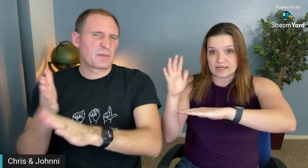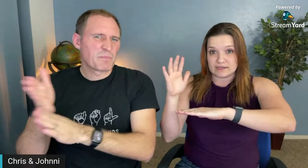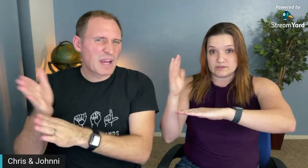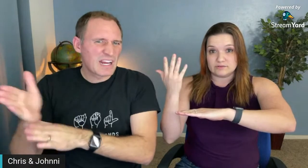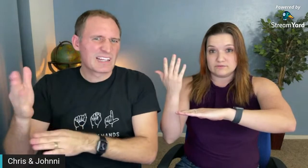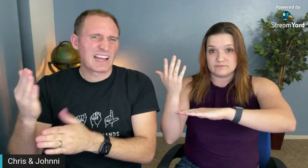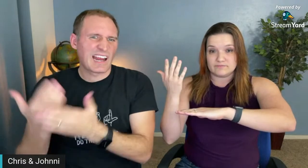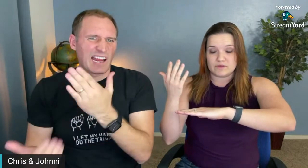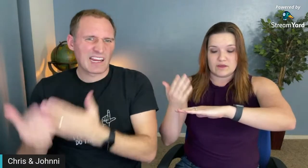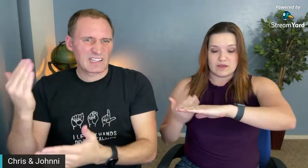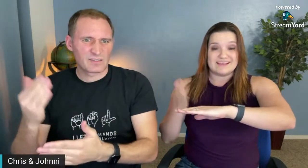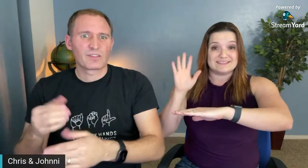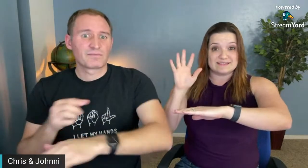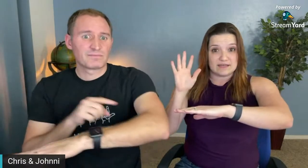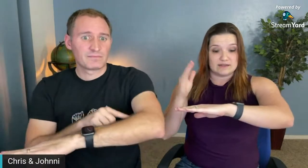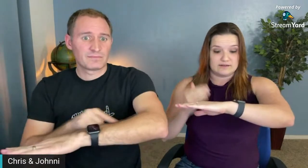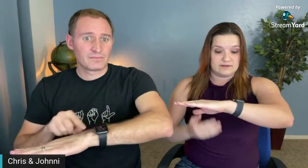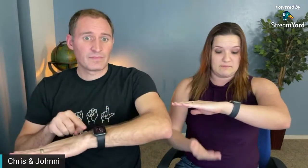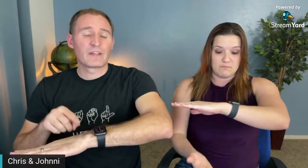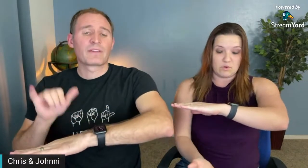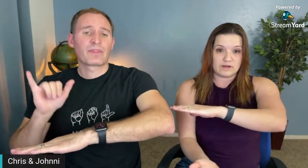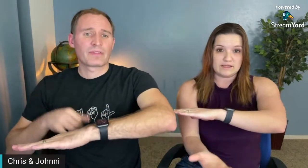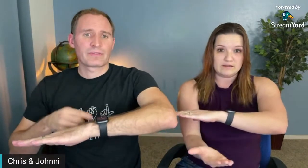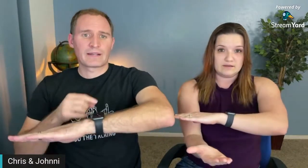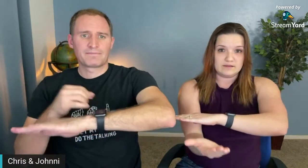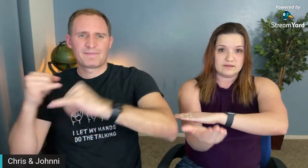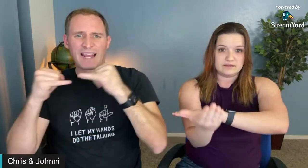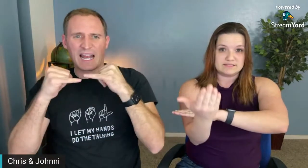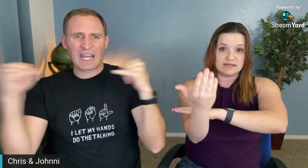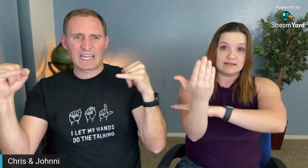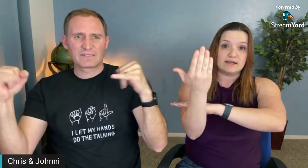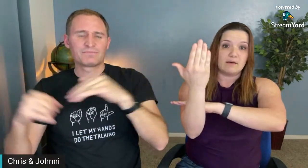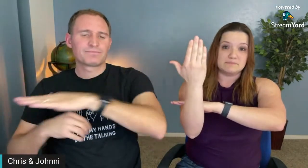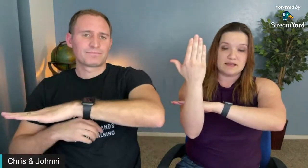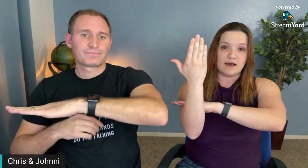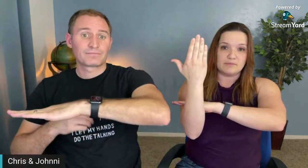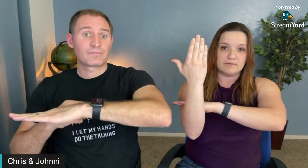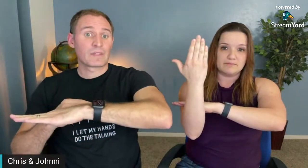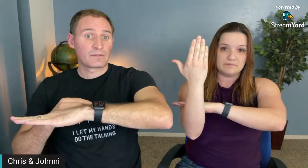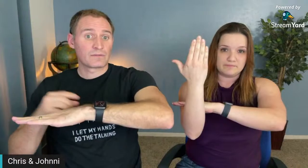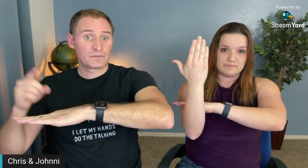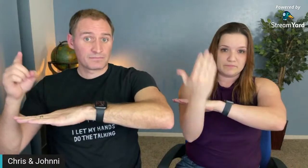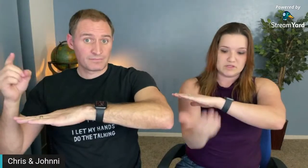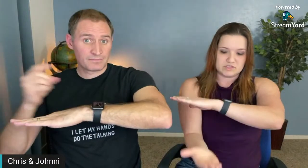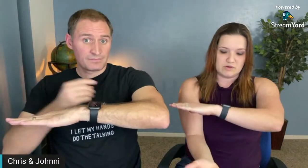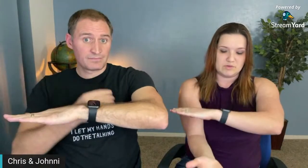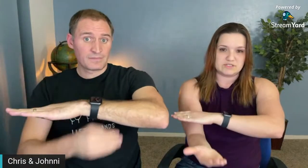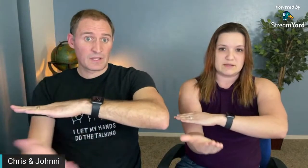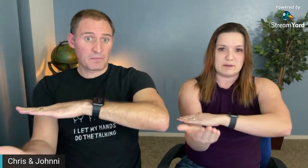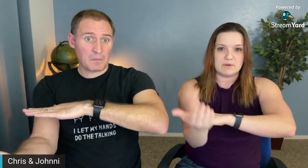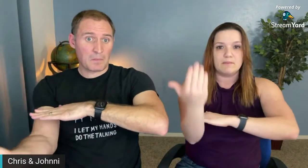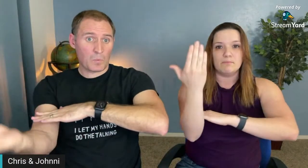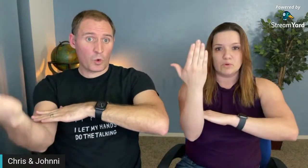hand is the sun. Morning, the sun comes up. So it would just come up.